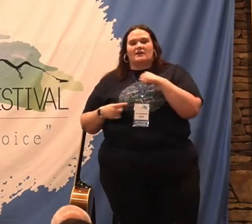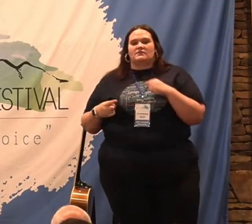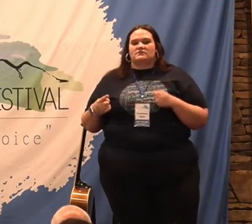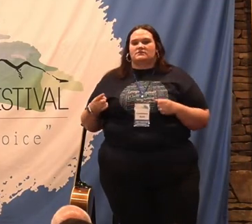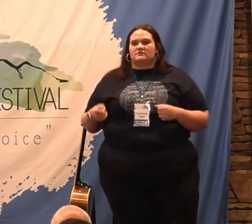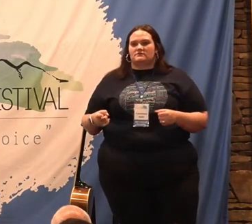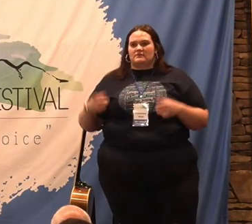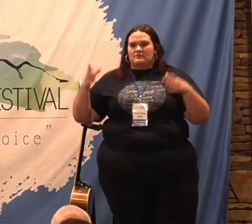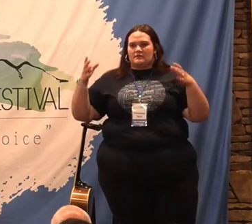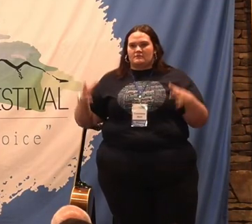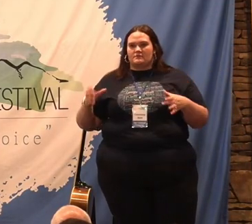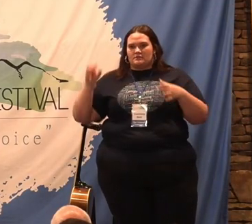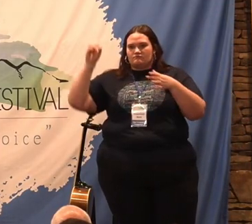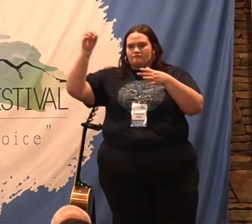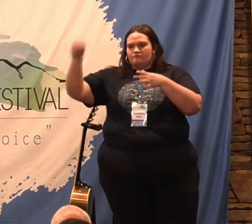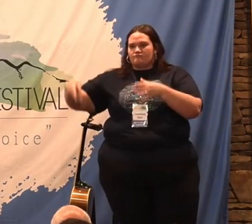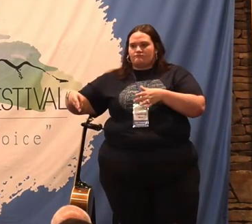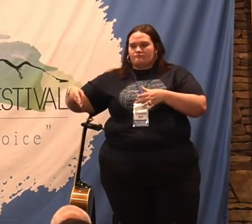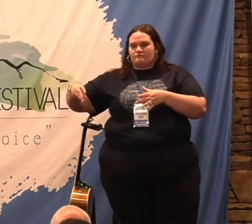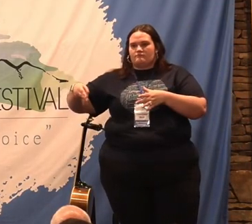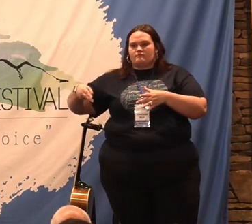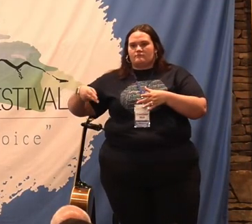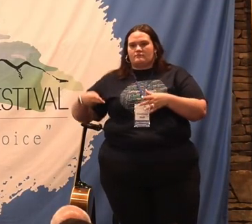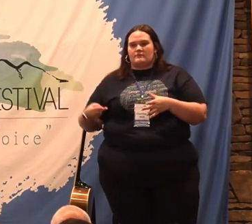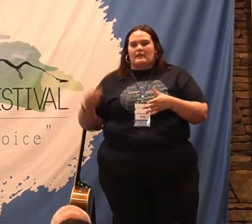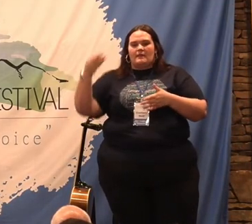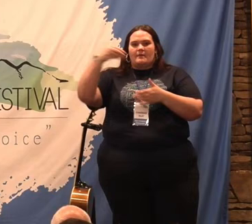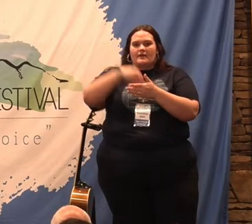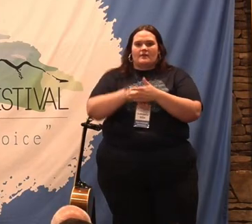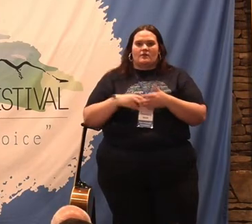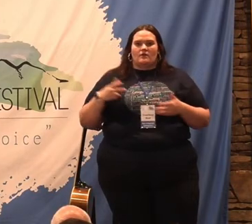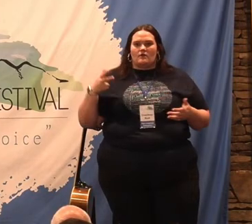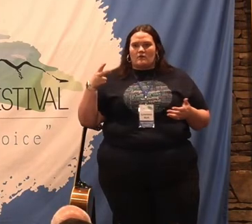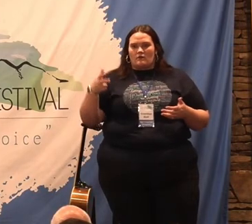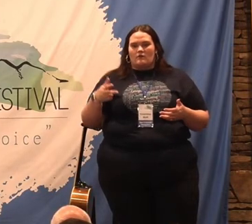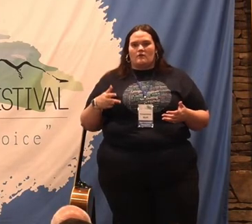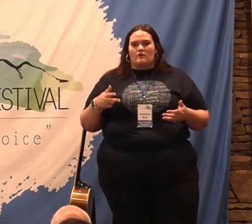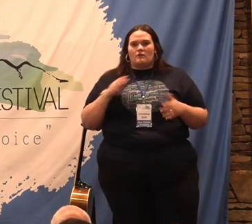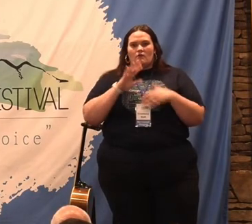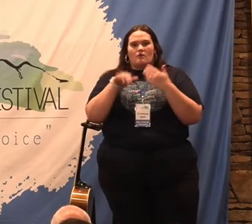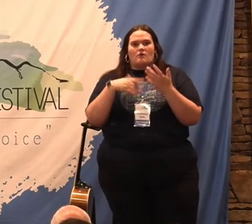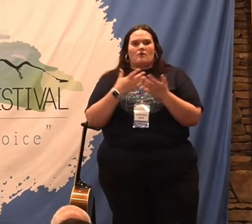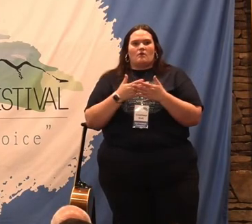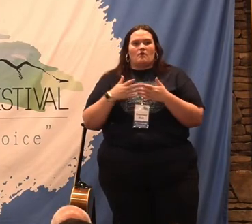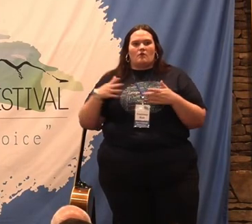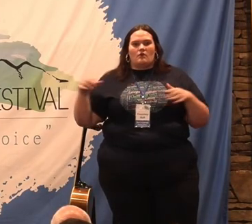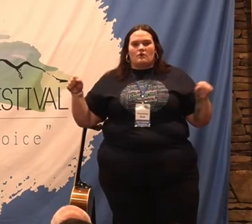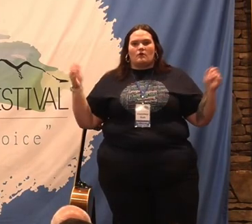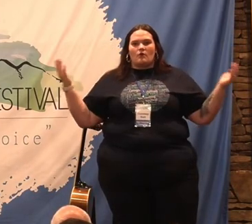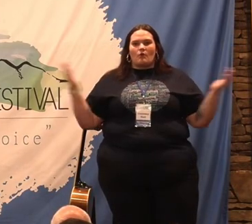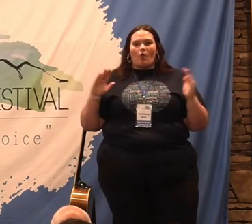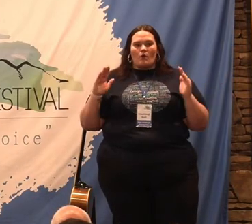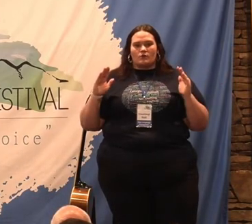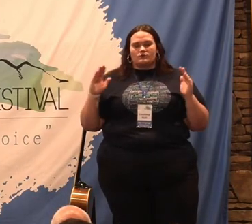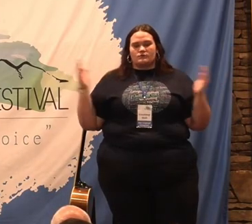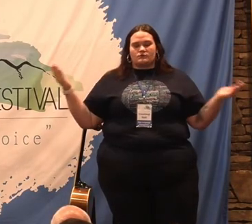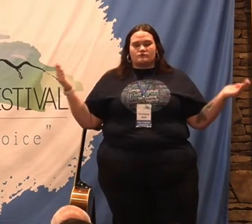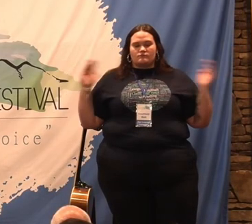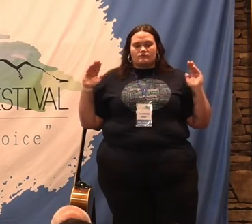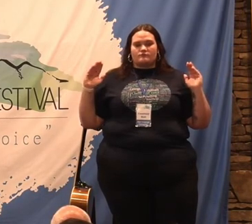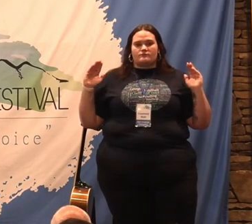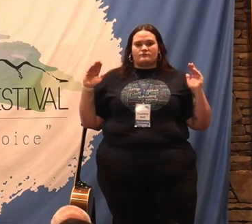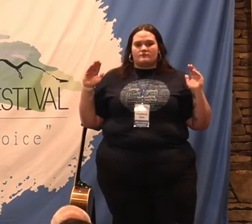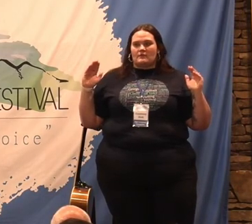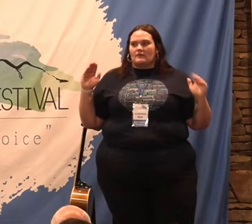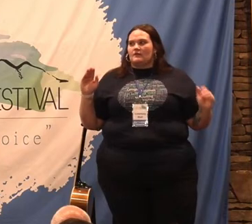big dumpster. They get back into the car. The doors all close. Vroom. He